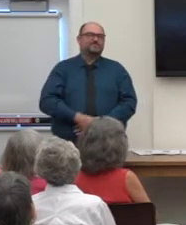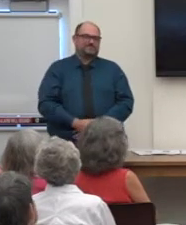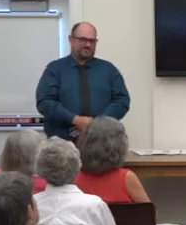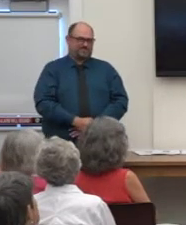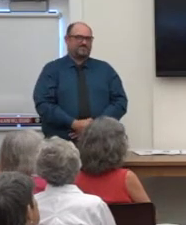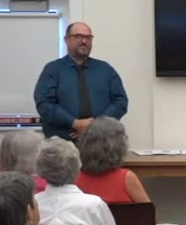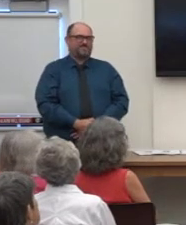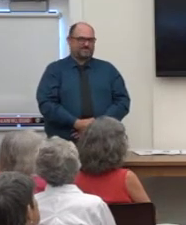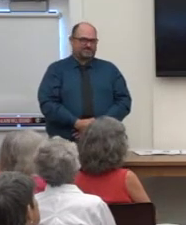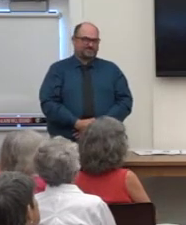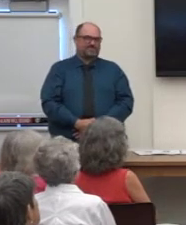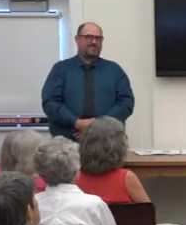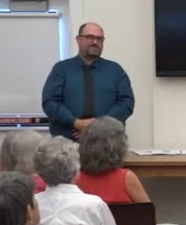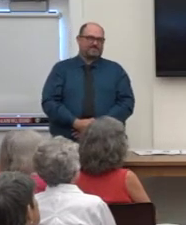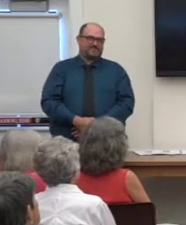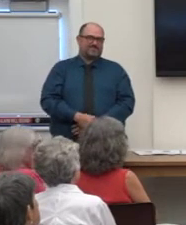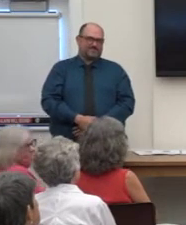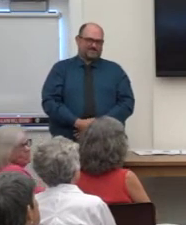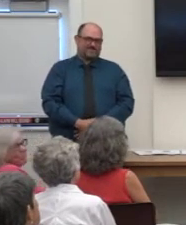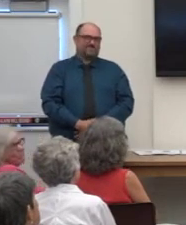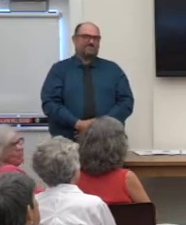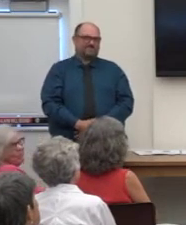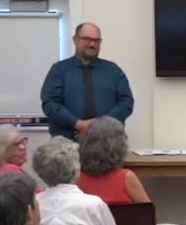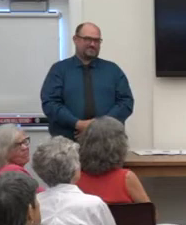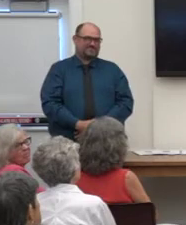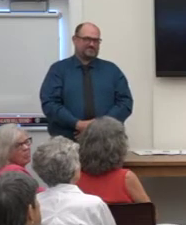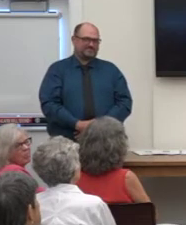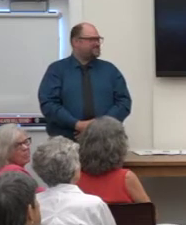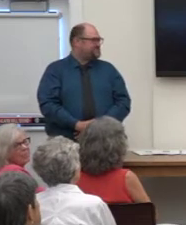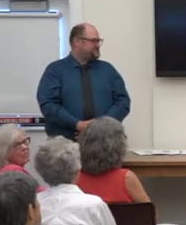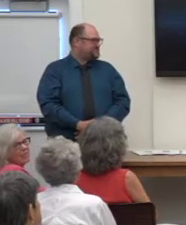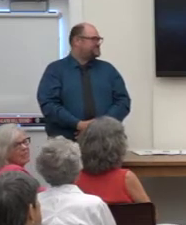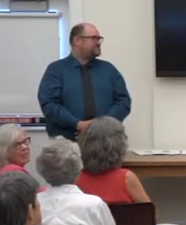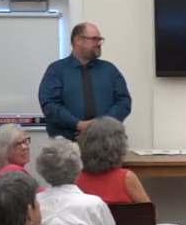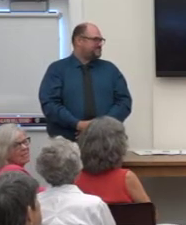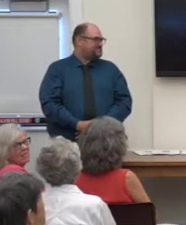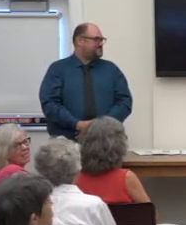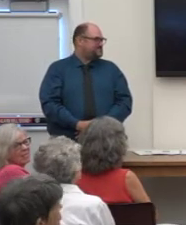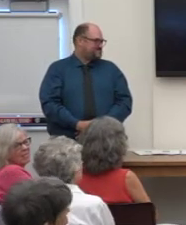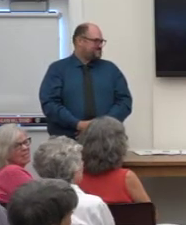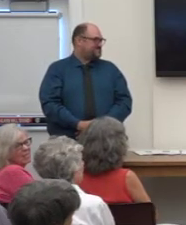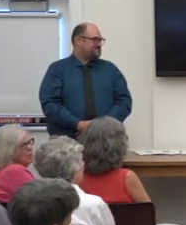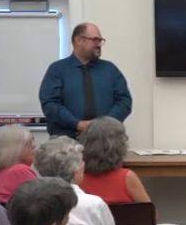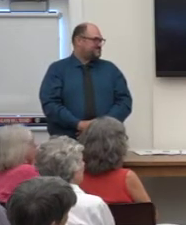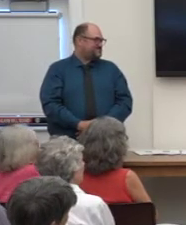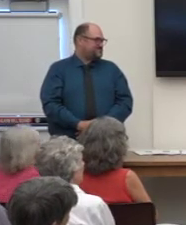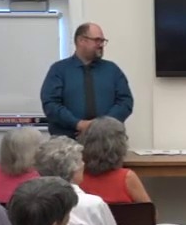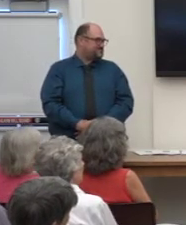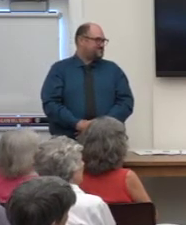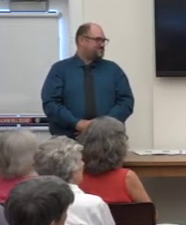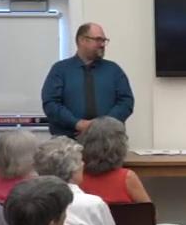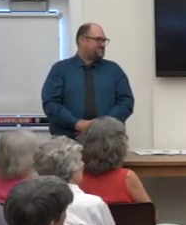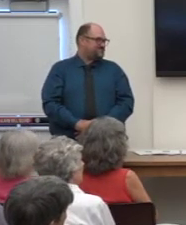It's indicated by the initials, New Bedford, NB. NB. Okay, and this is the sign.